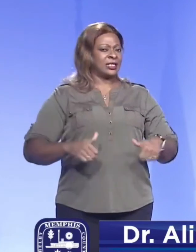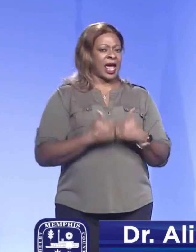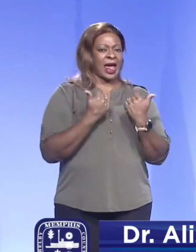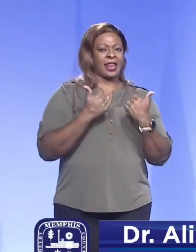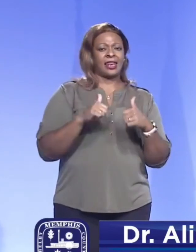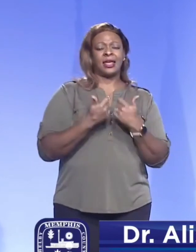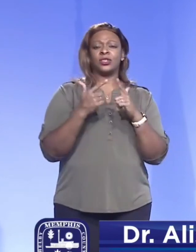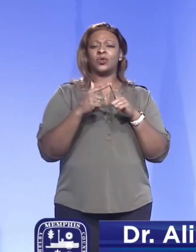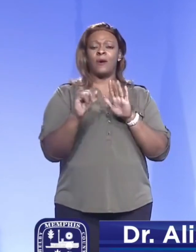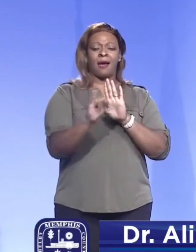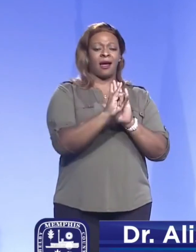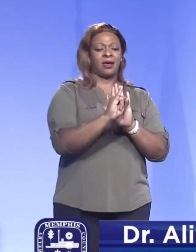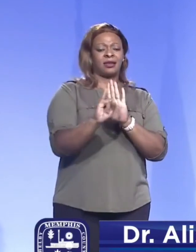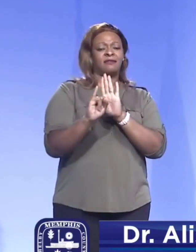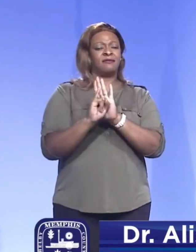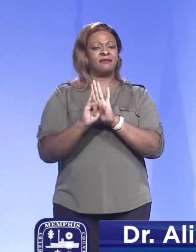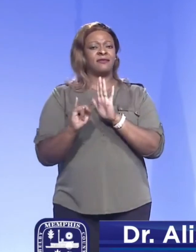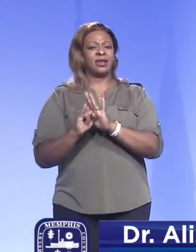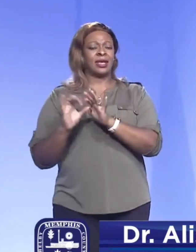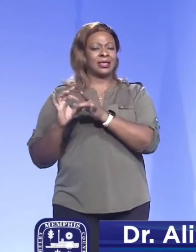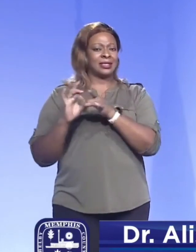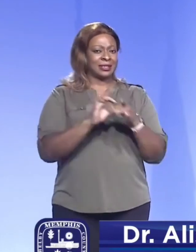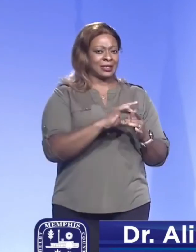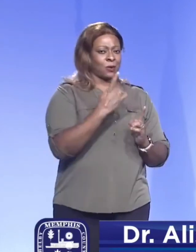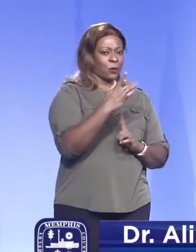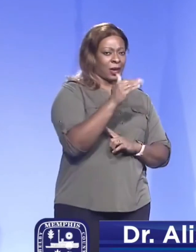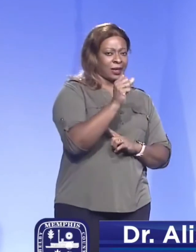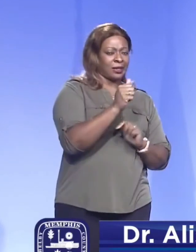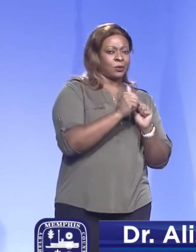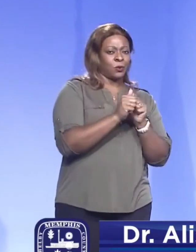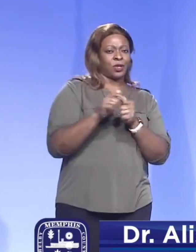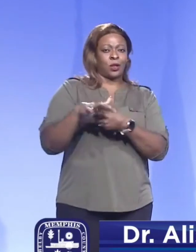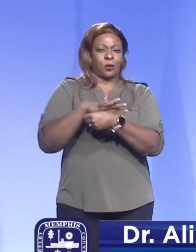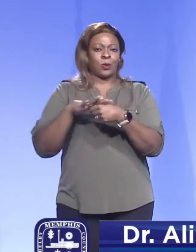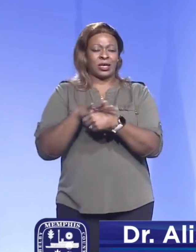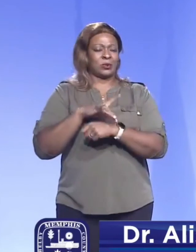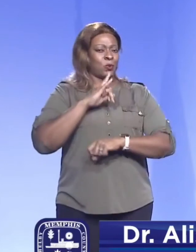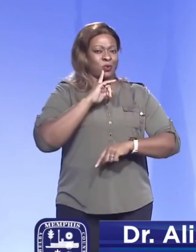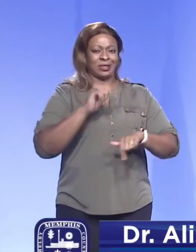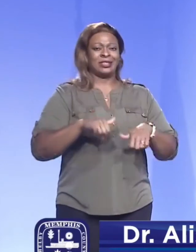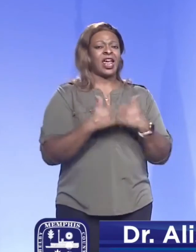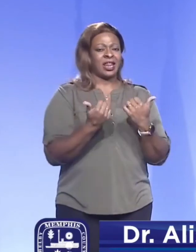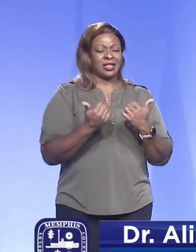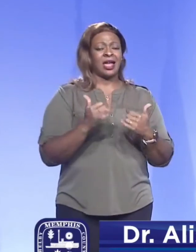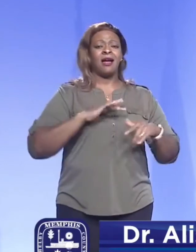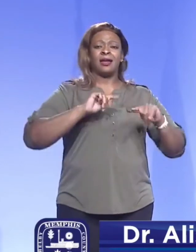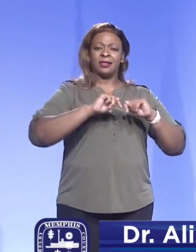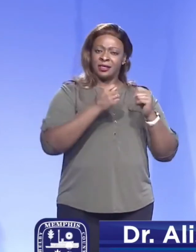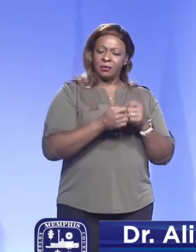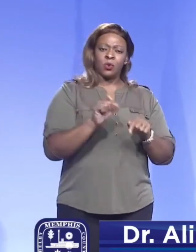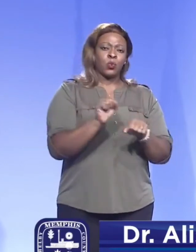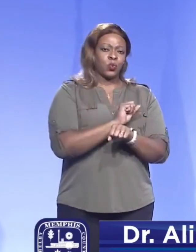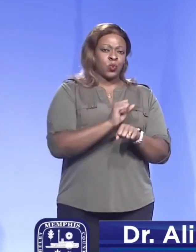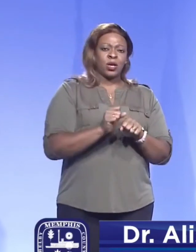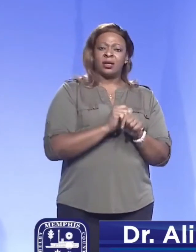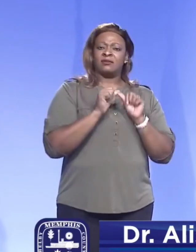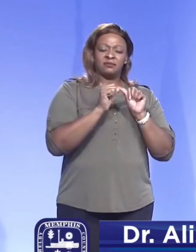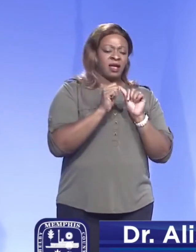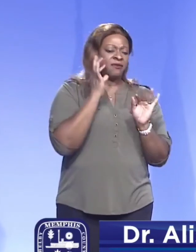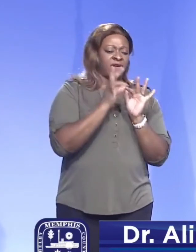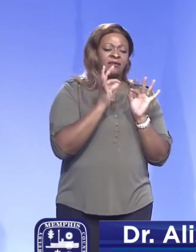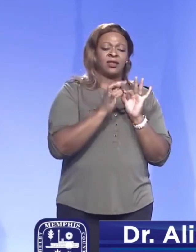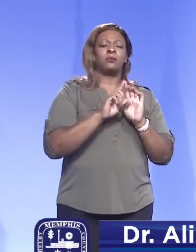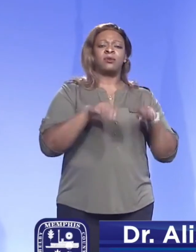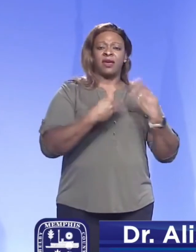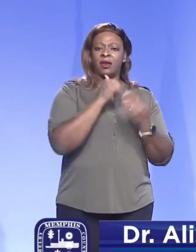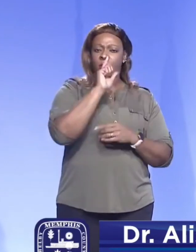able to identify and associate a case with a specific location. Our team really has worked diligently to provide